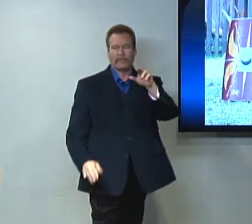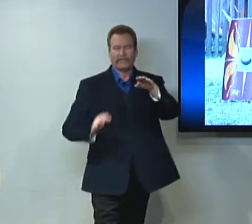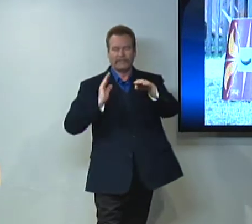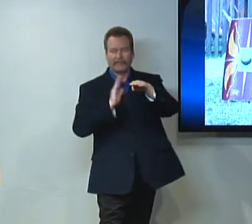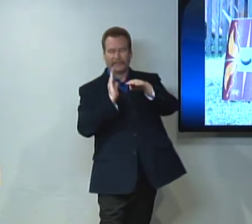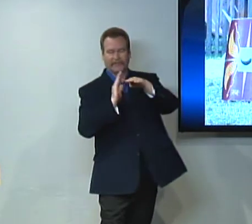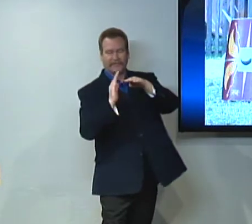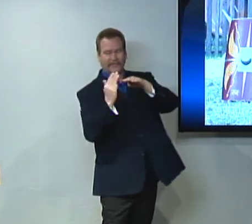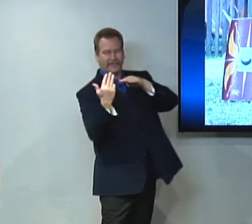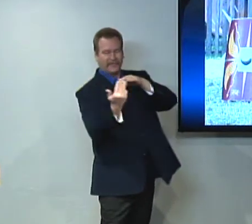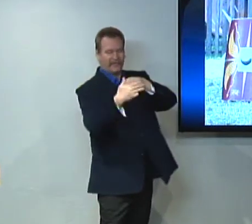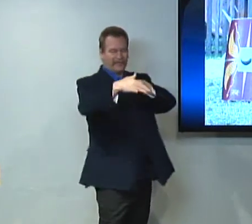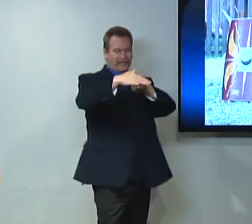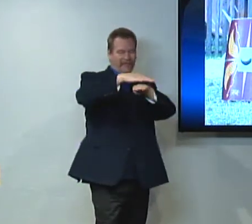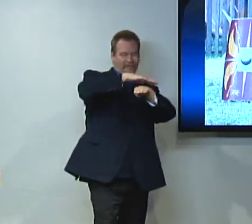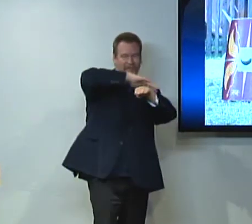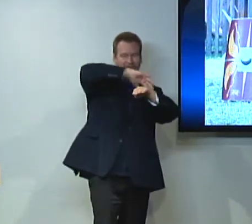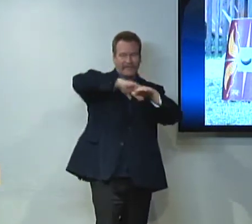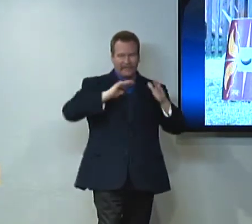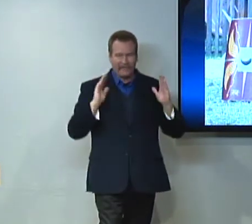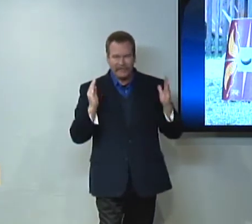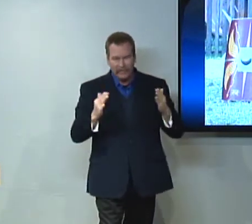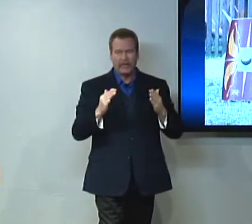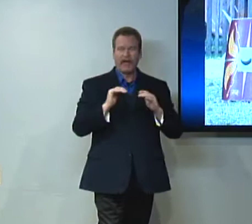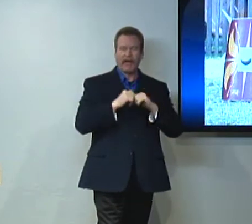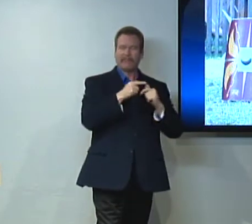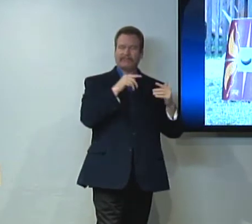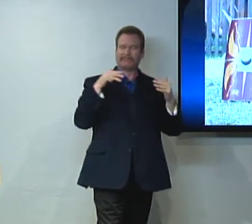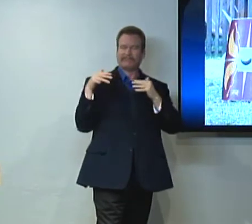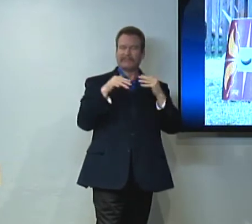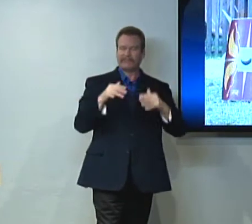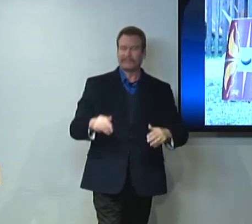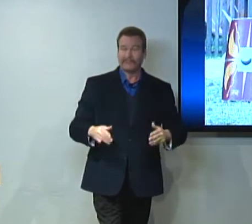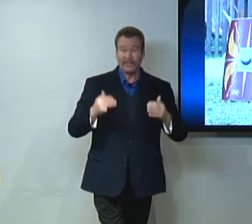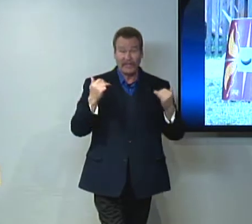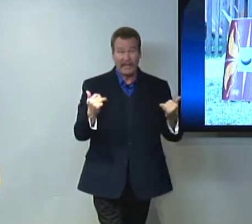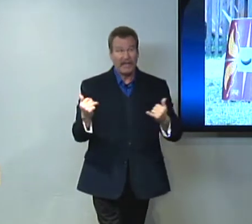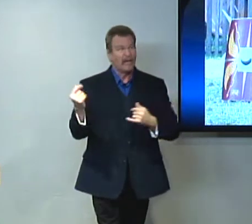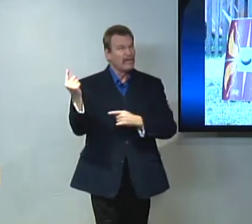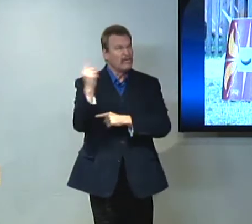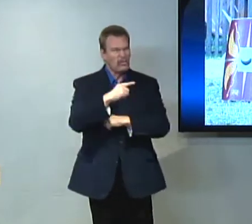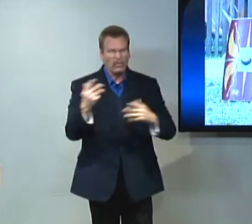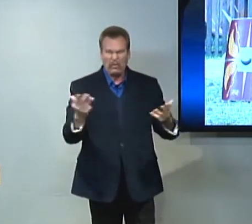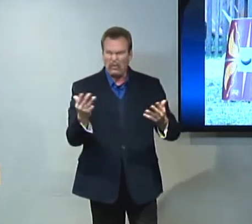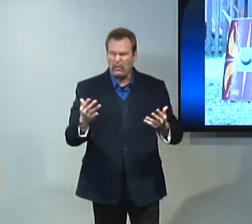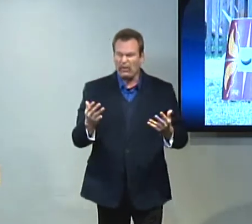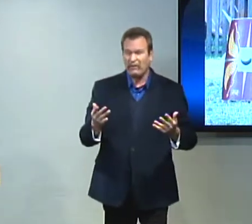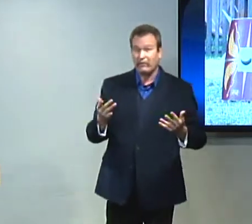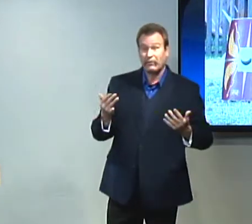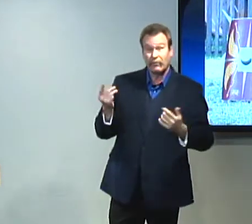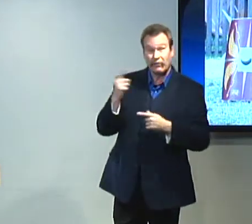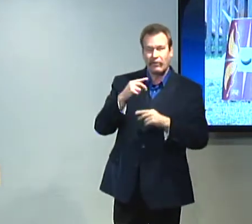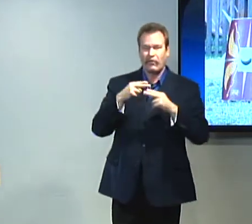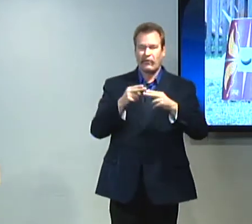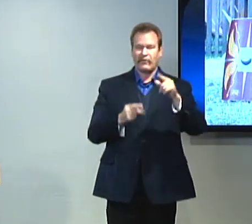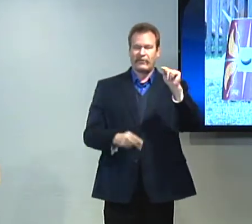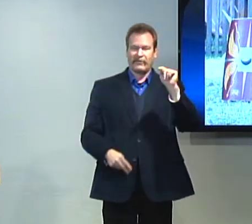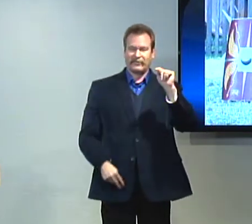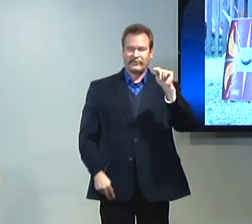them. And remember again, too, it was kind of like a door, so if you set them all up all around, you had like an impenetrable box that people could not